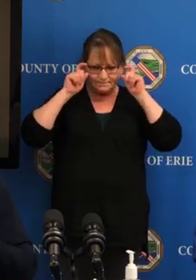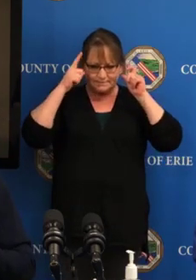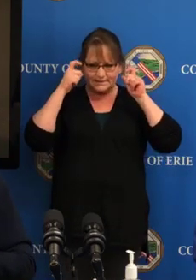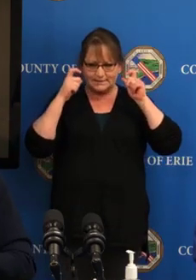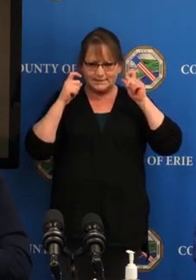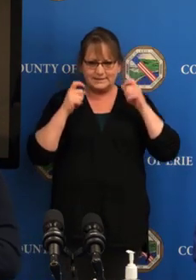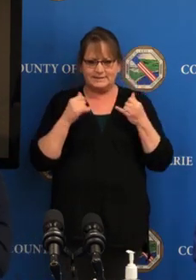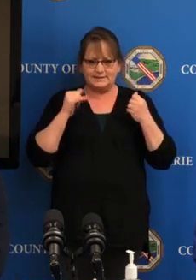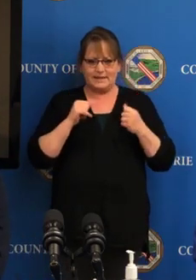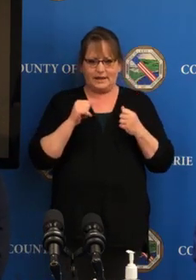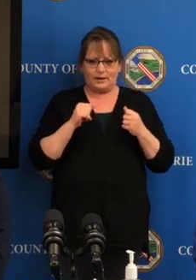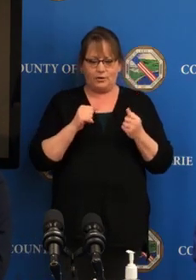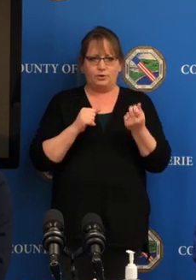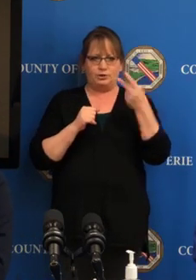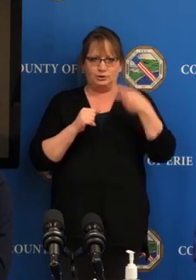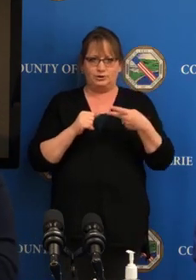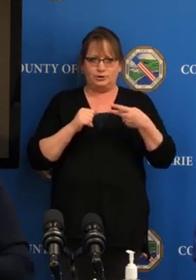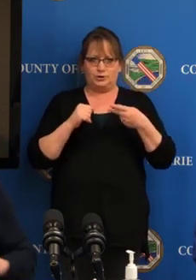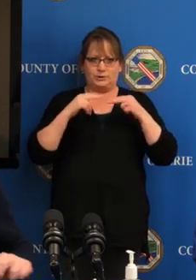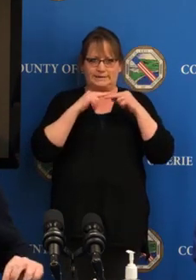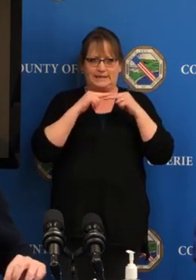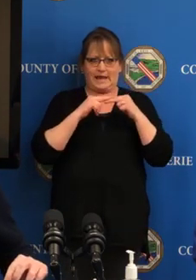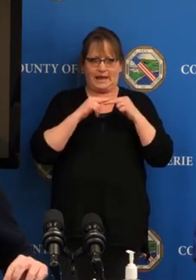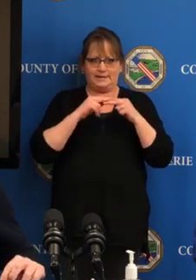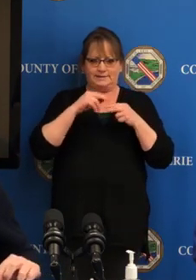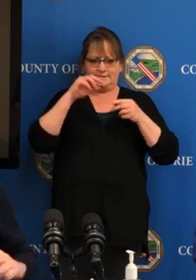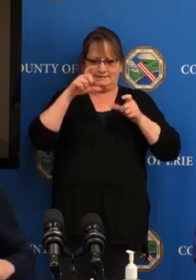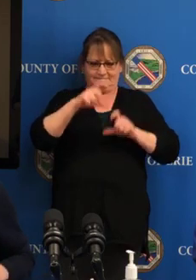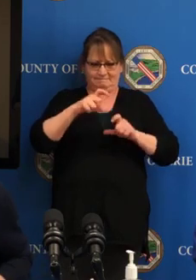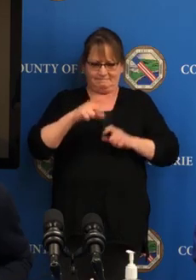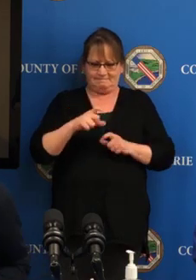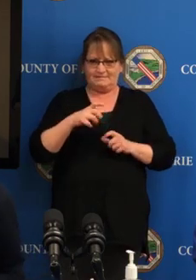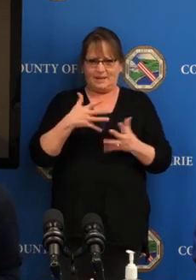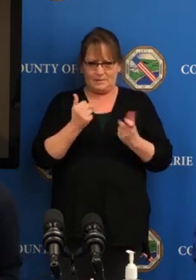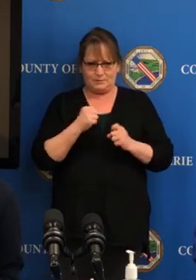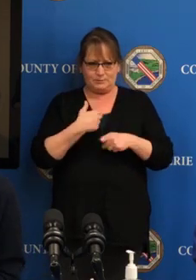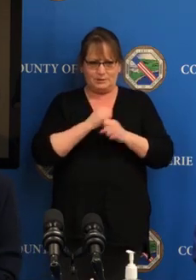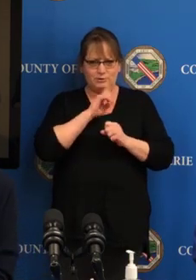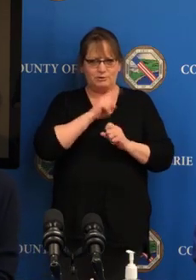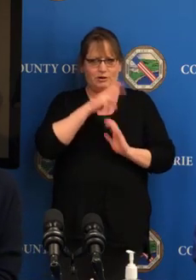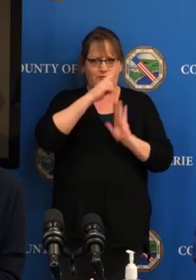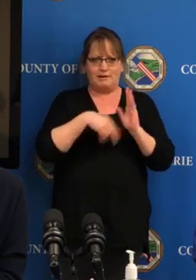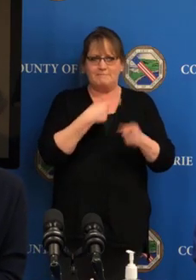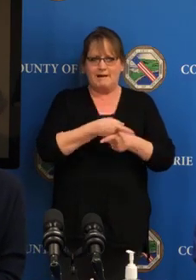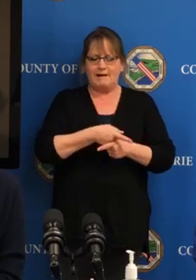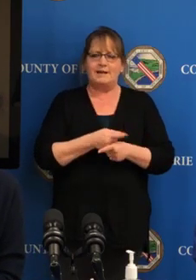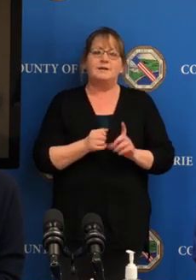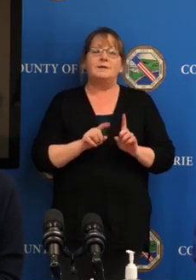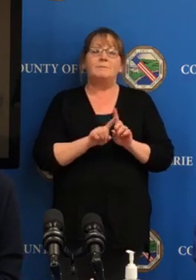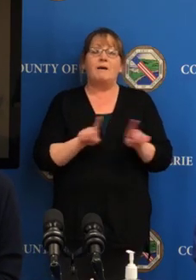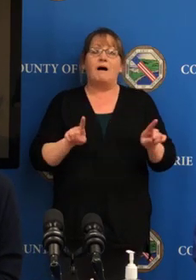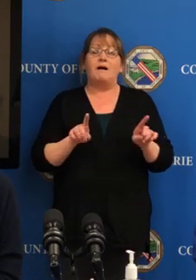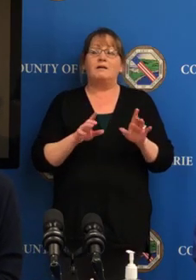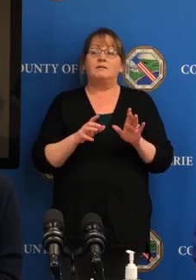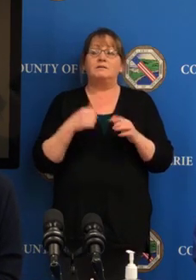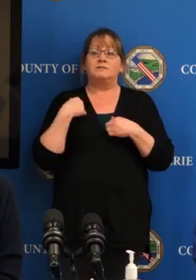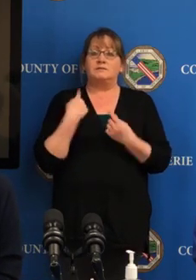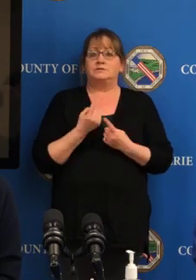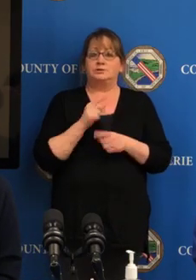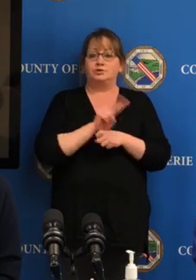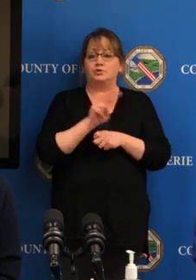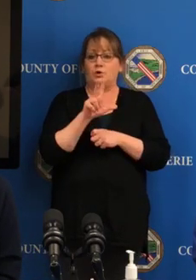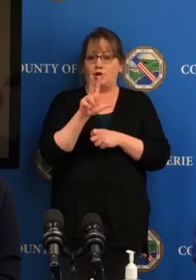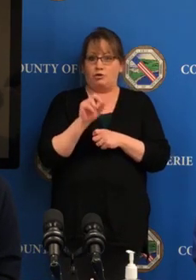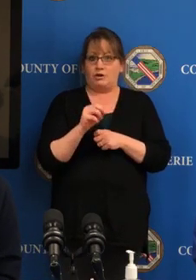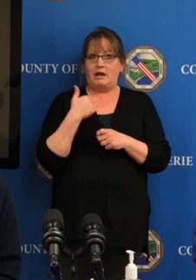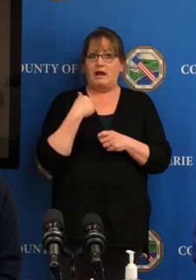to 2 slides on a page, so I want to make certain I read this correctly. But effective as of 2:30, we